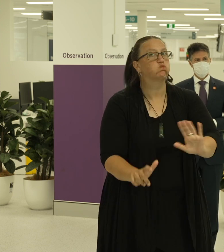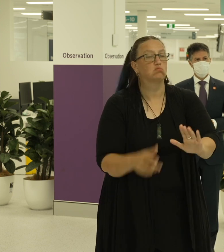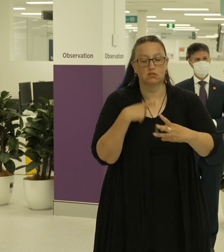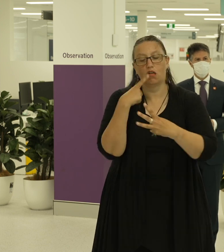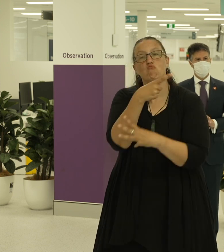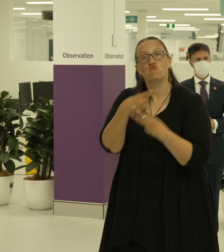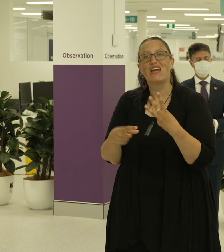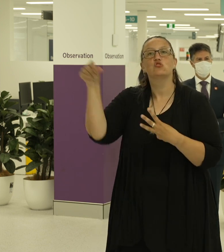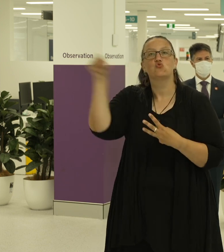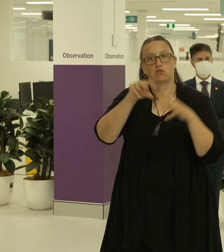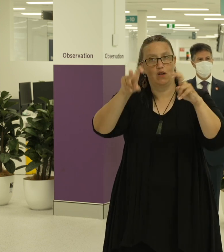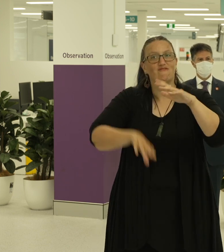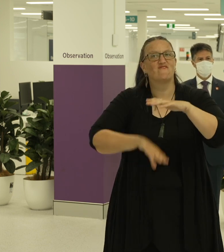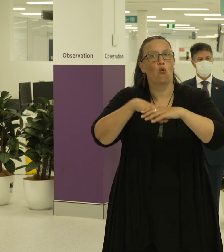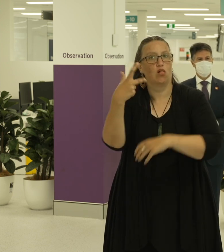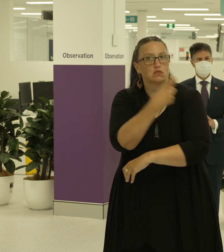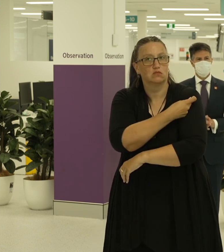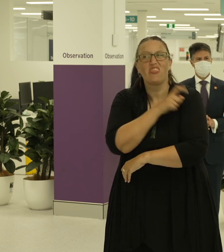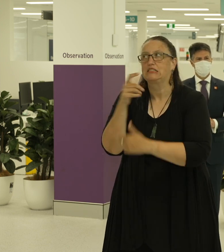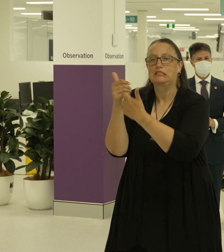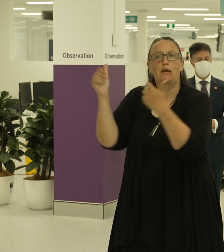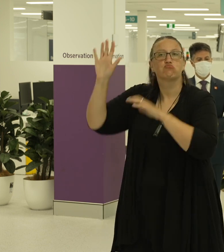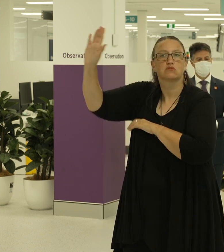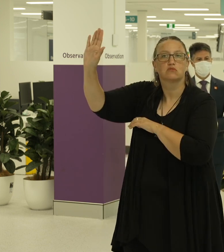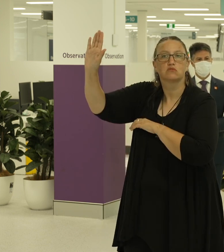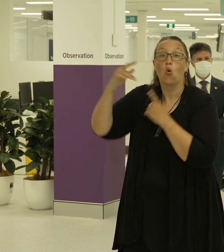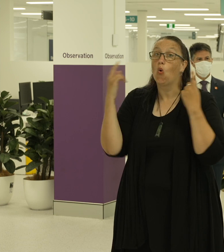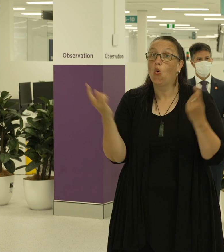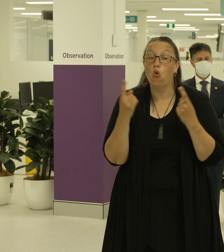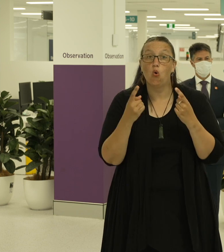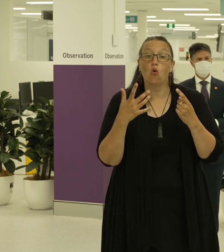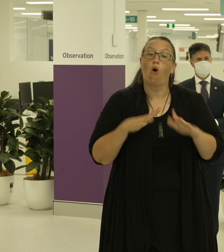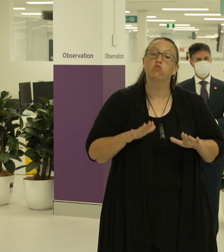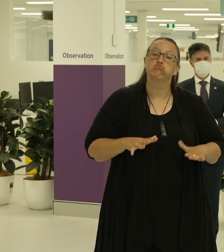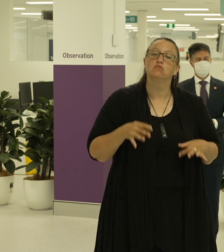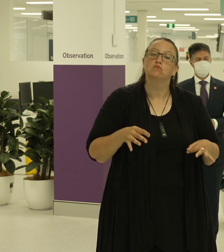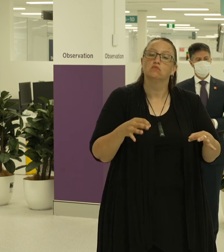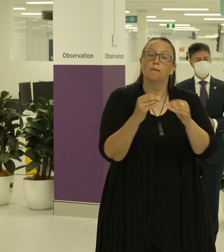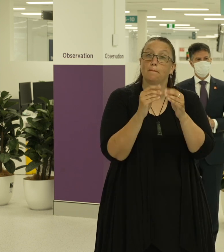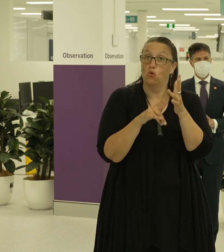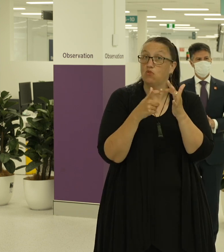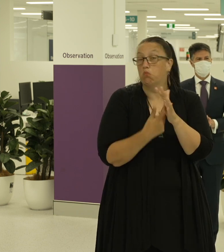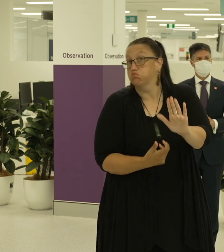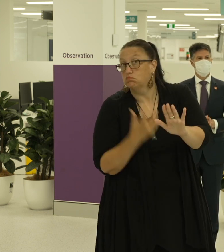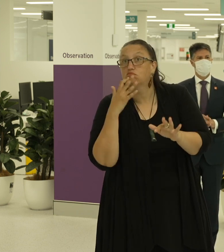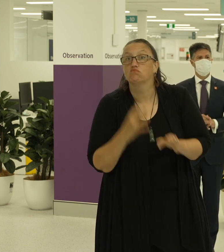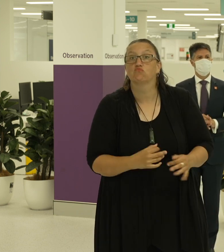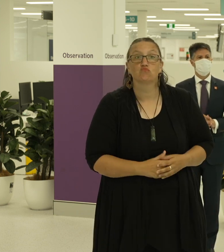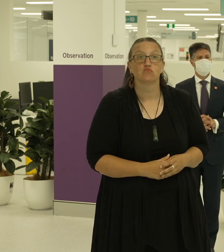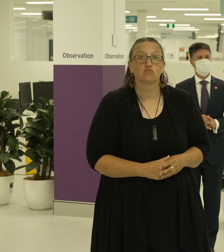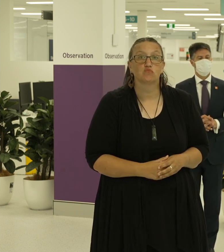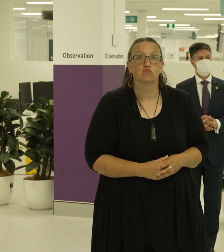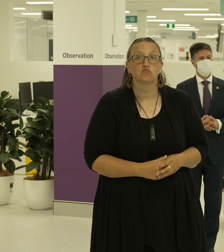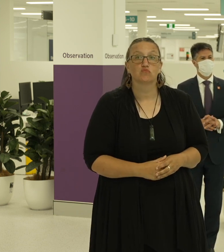3rd dose has been given. That's an issue for those people who want to ensure that when you're having someone come into your home or to